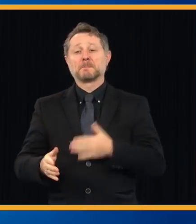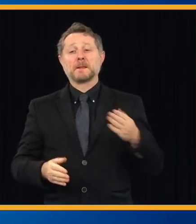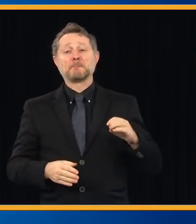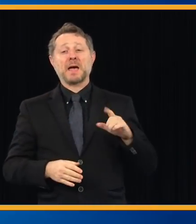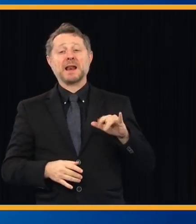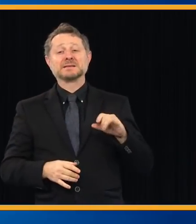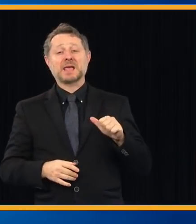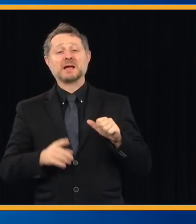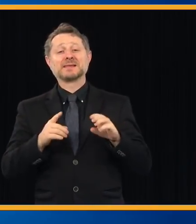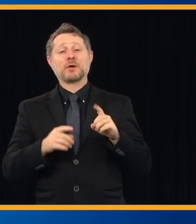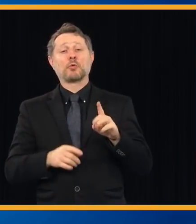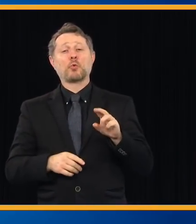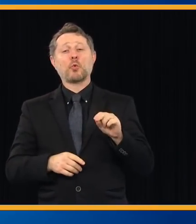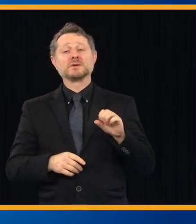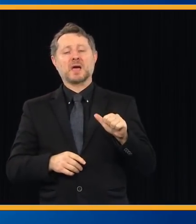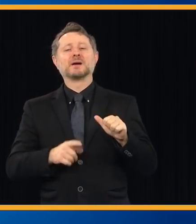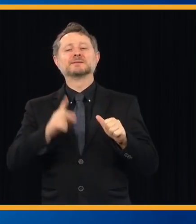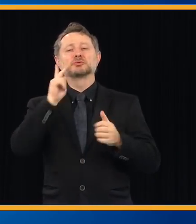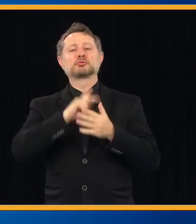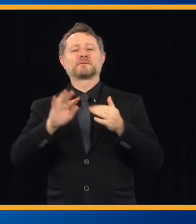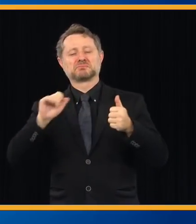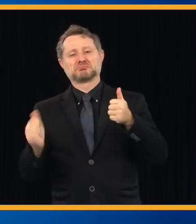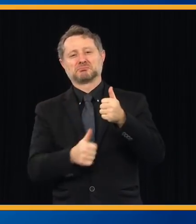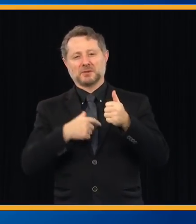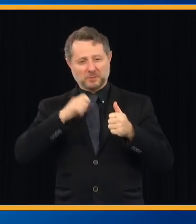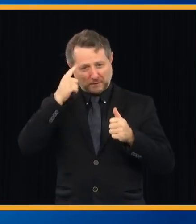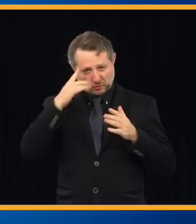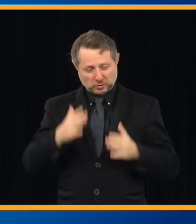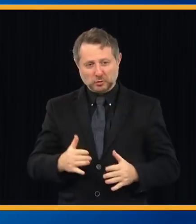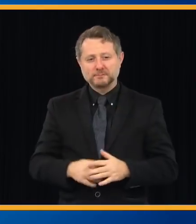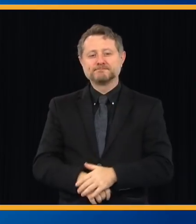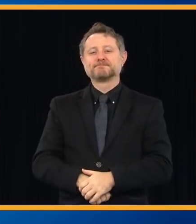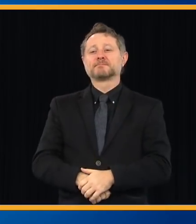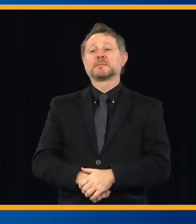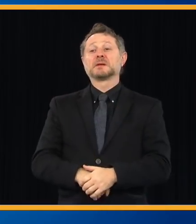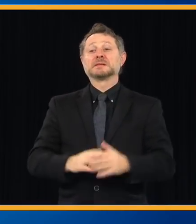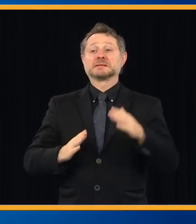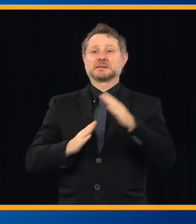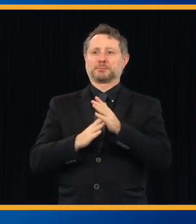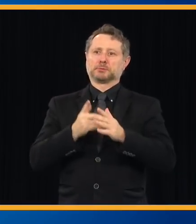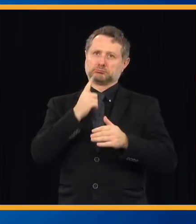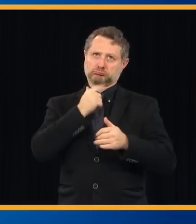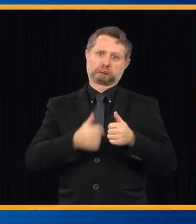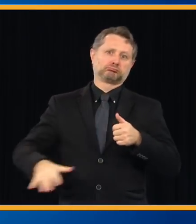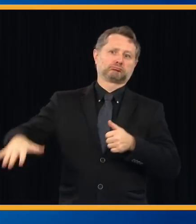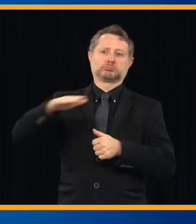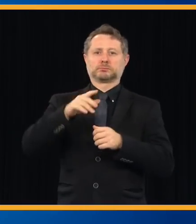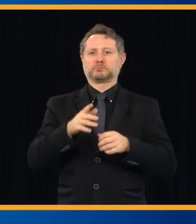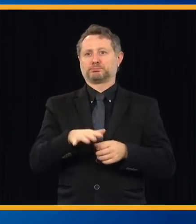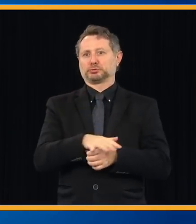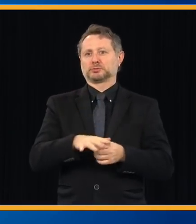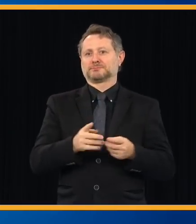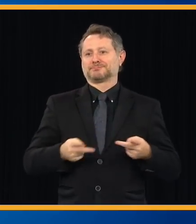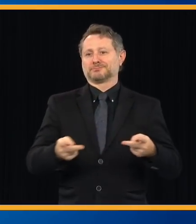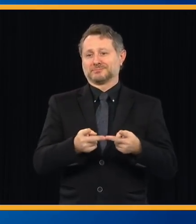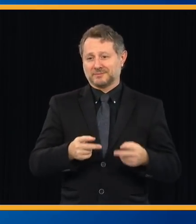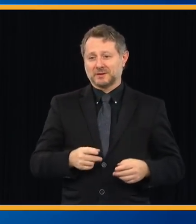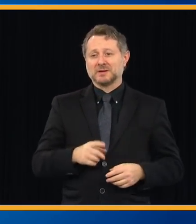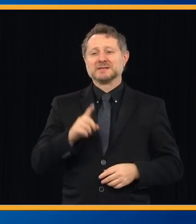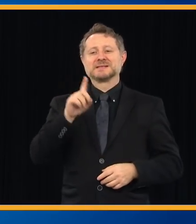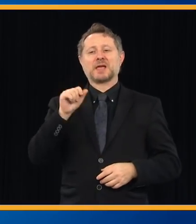is Secretary to the Governor, which is the top position in state government. To her left, Gareth Rhodes, who is